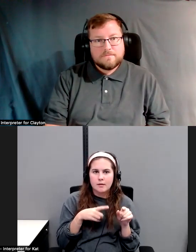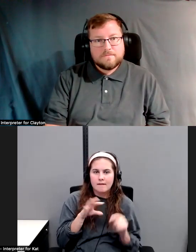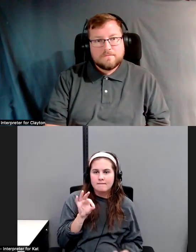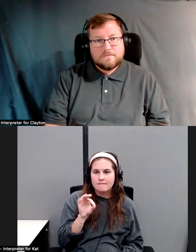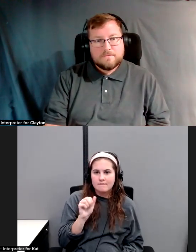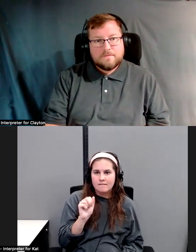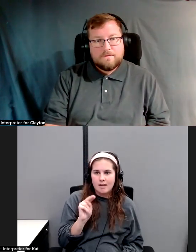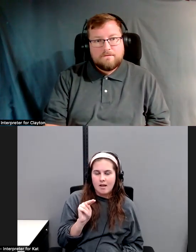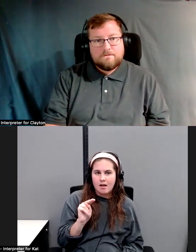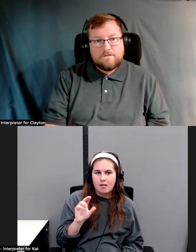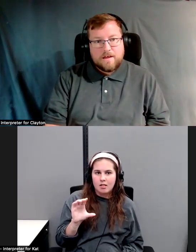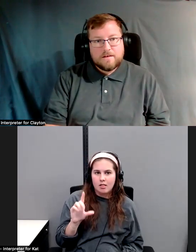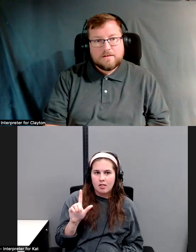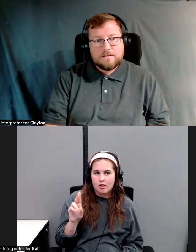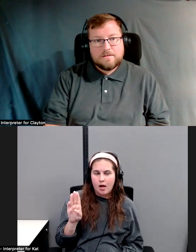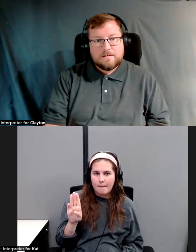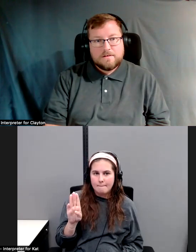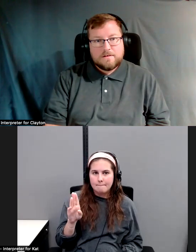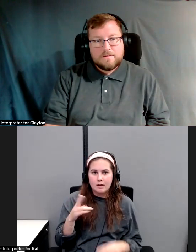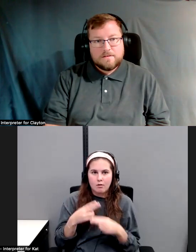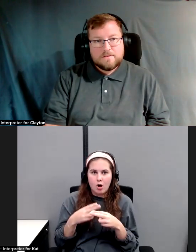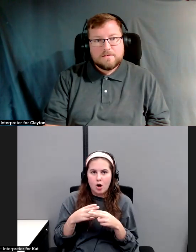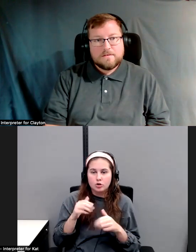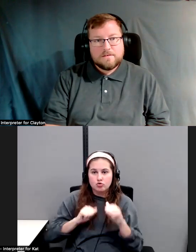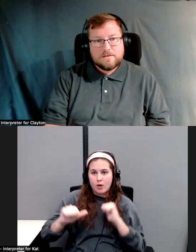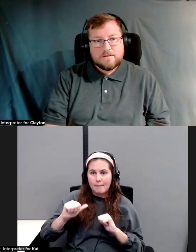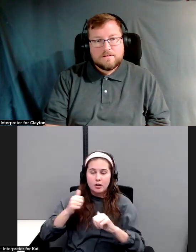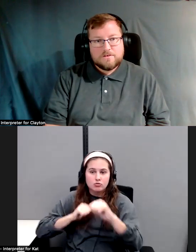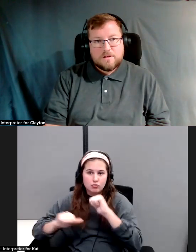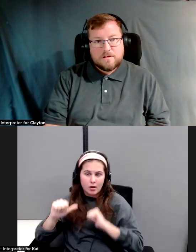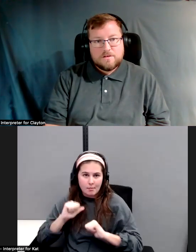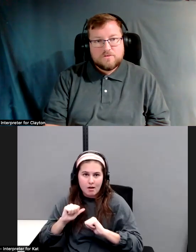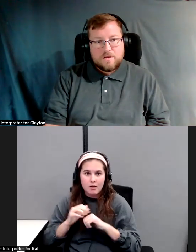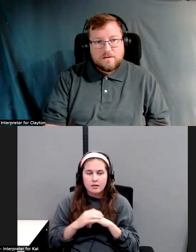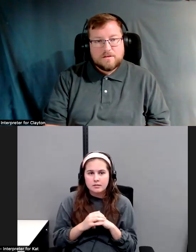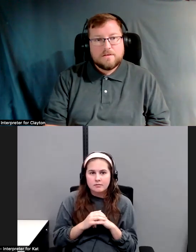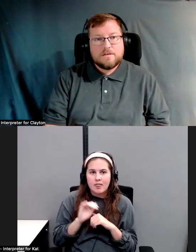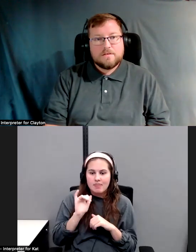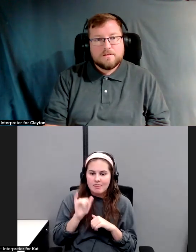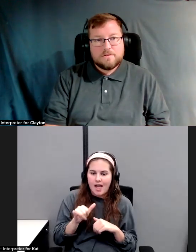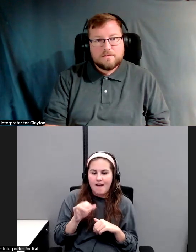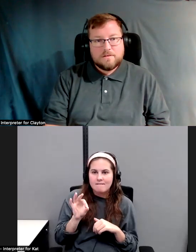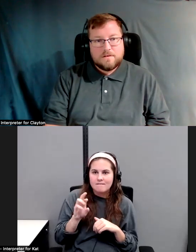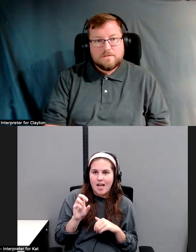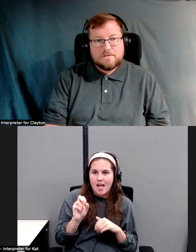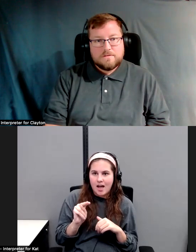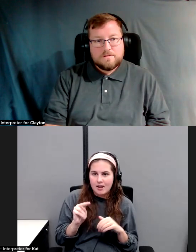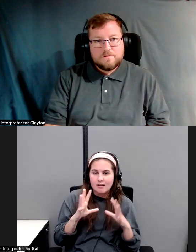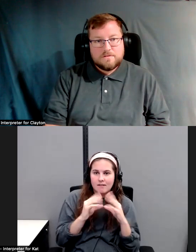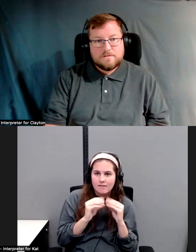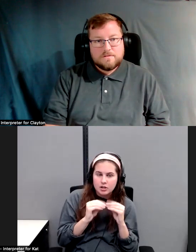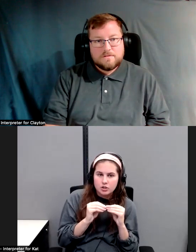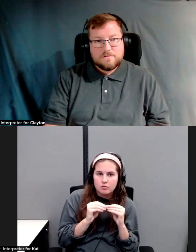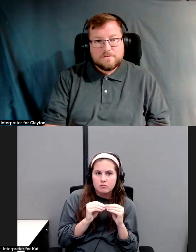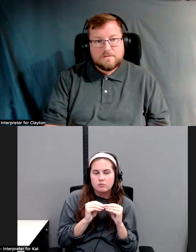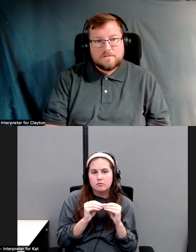called Drama. And that first band convention for me was in West Palm Beach. And the only reason I